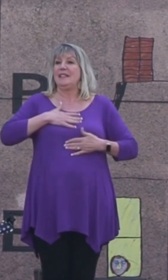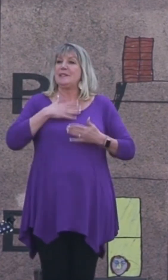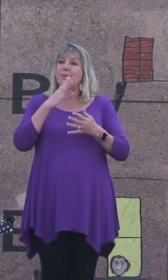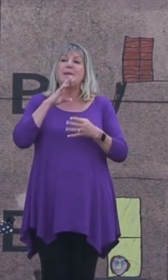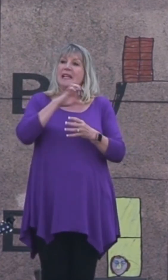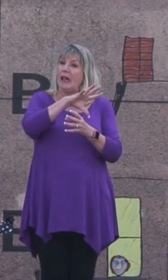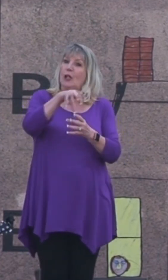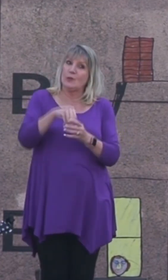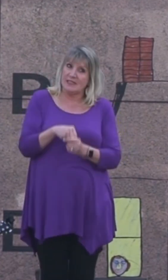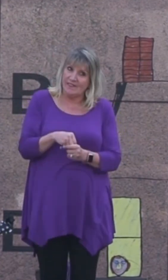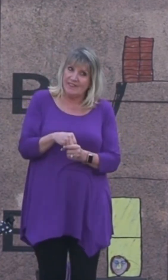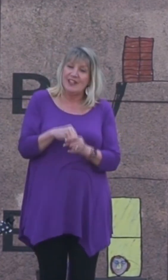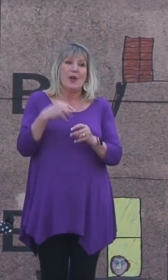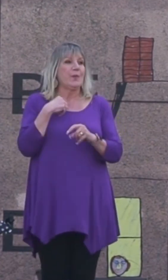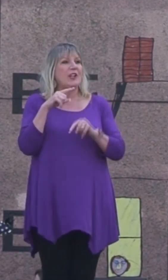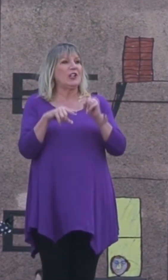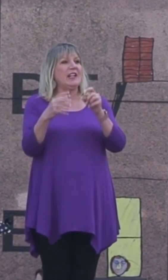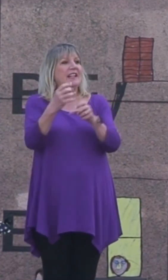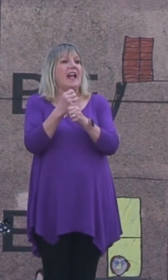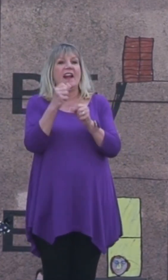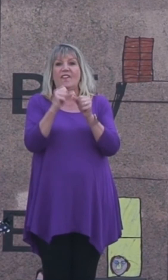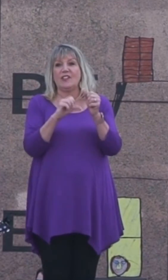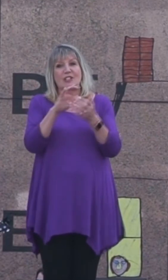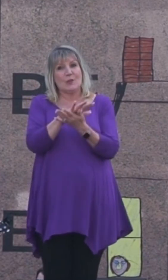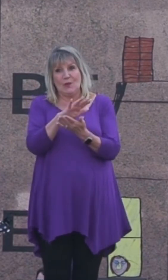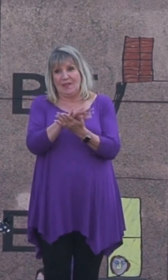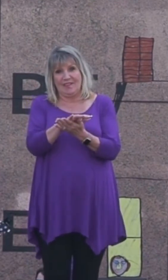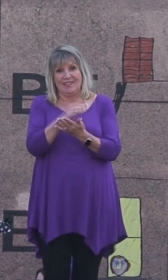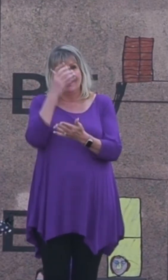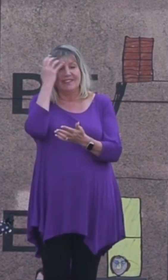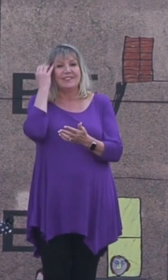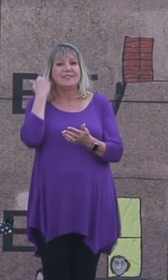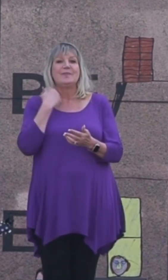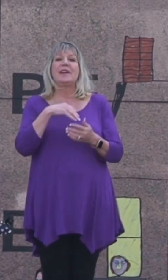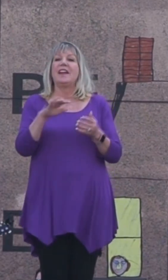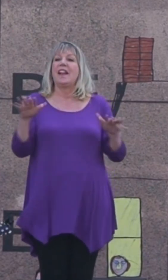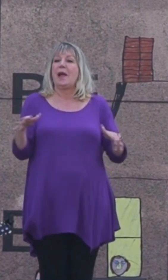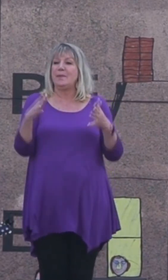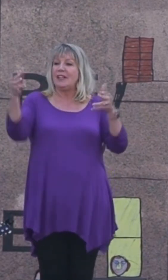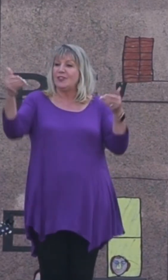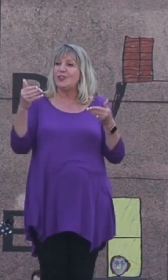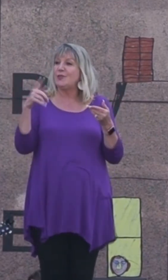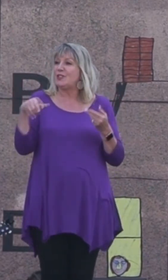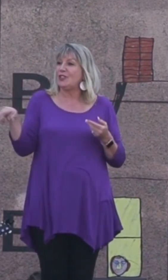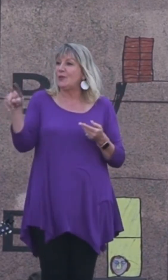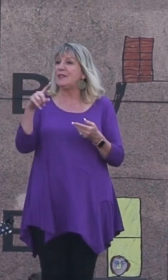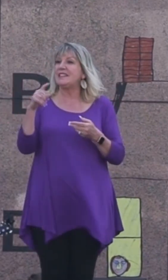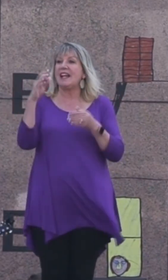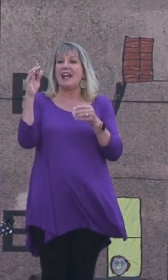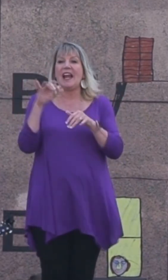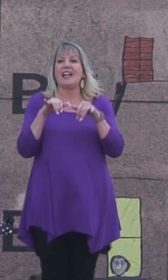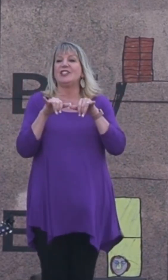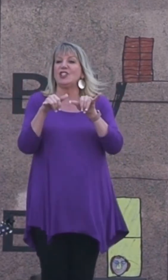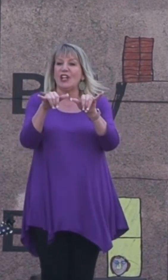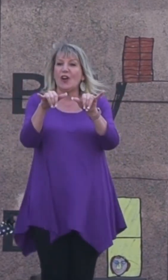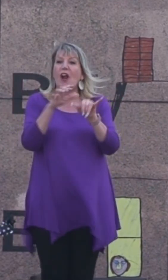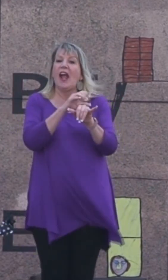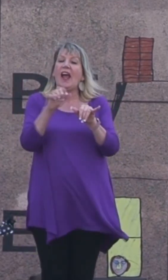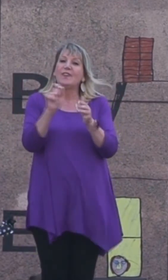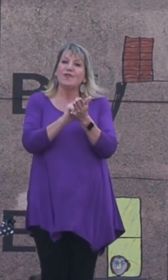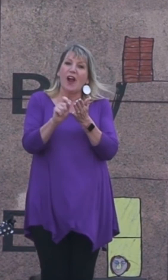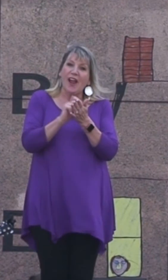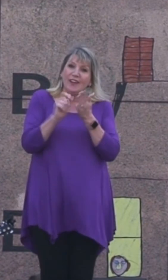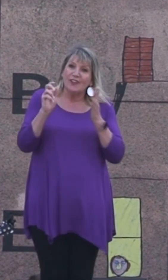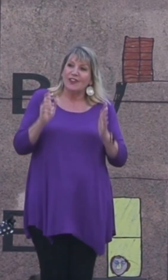inclusive. We couldn't get every school. But let me introduce you. He's an engineer and a